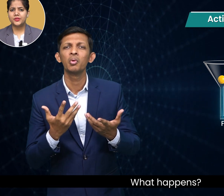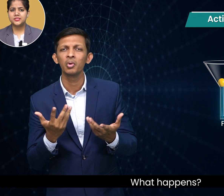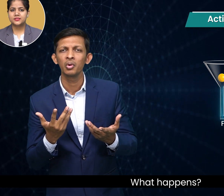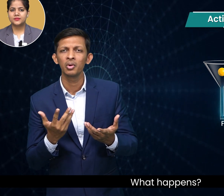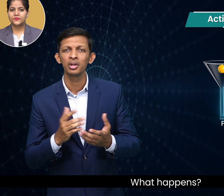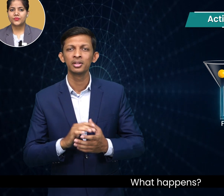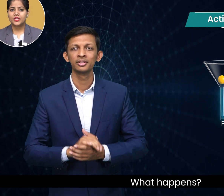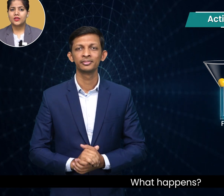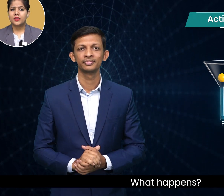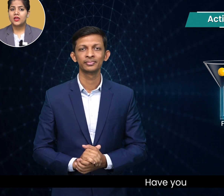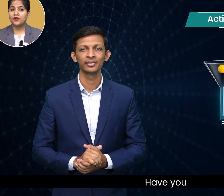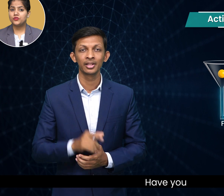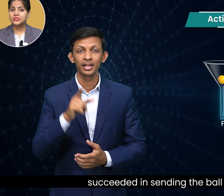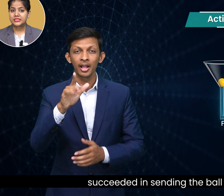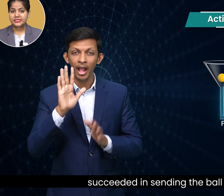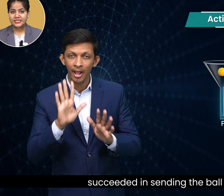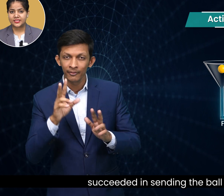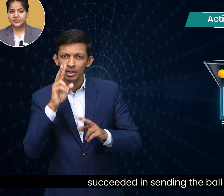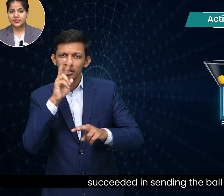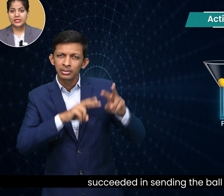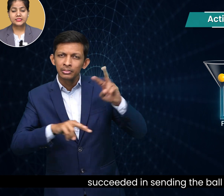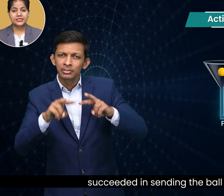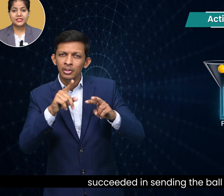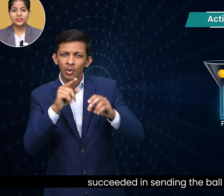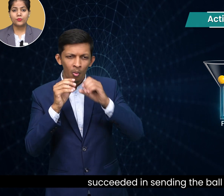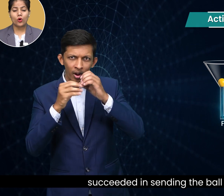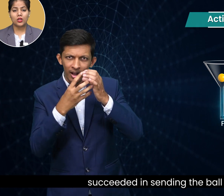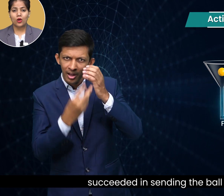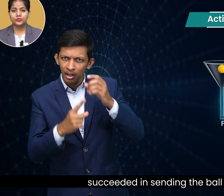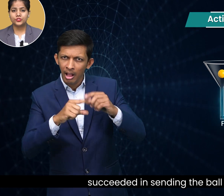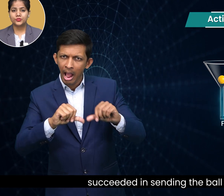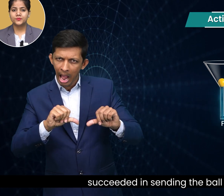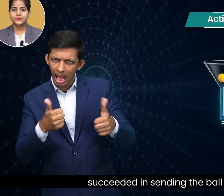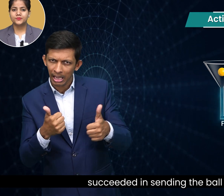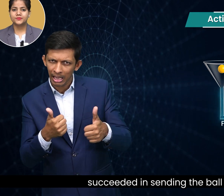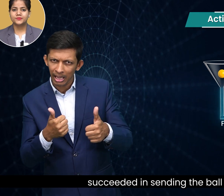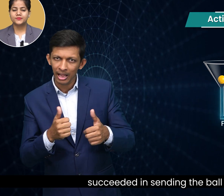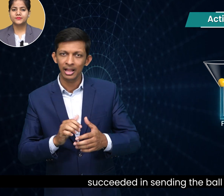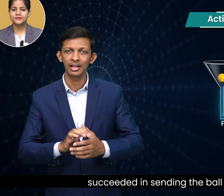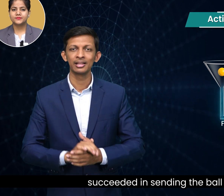What happens? Have you succeeded in sending the ball out?